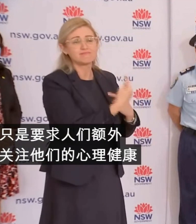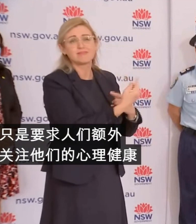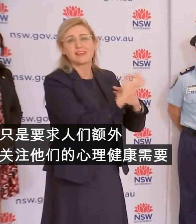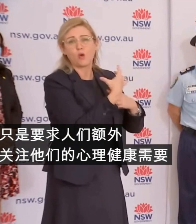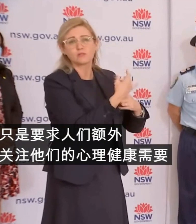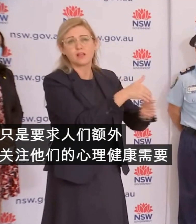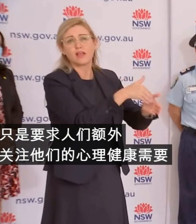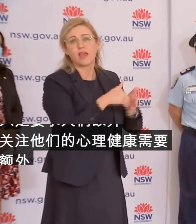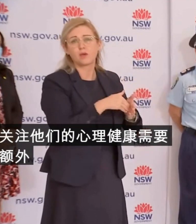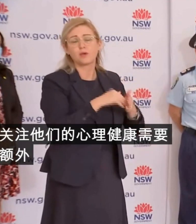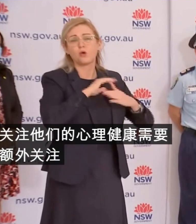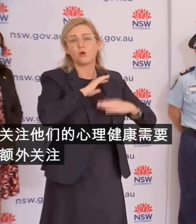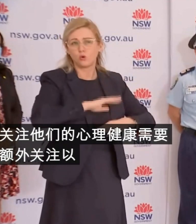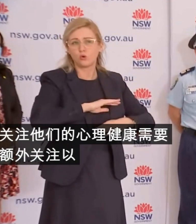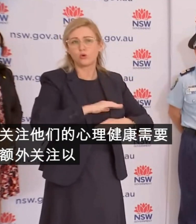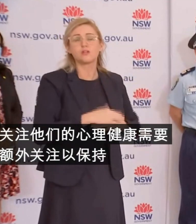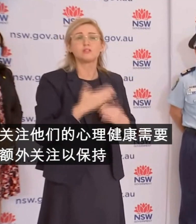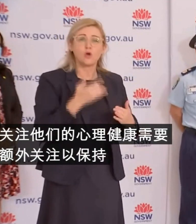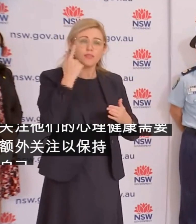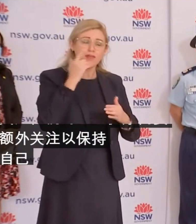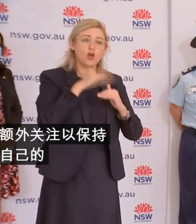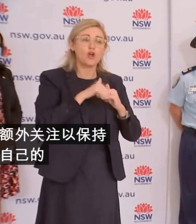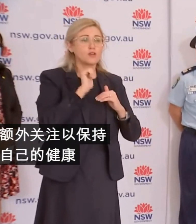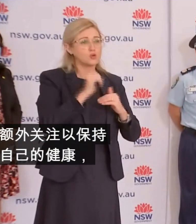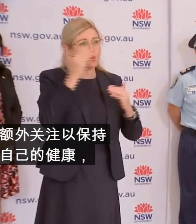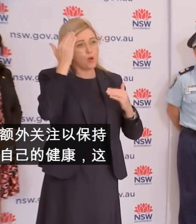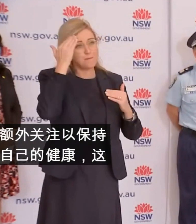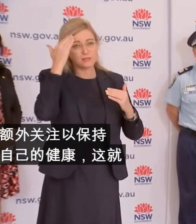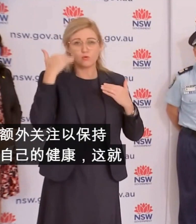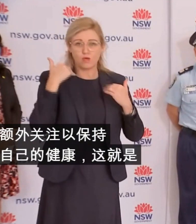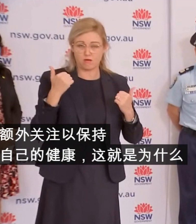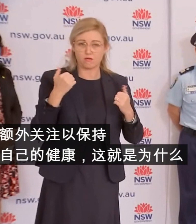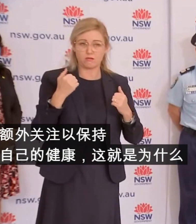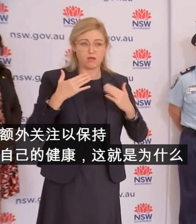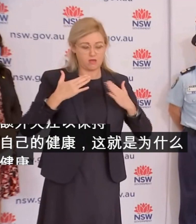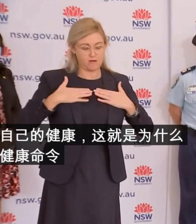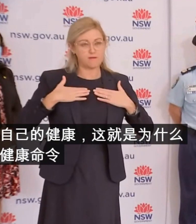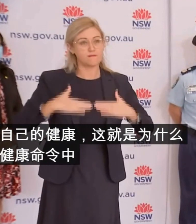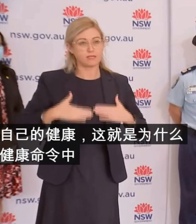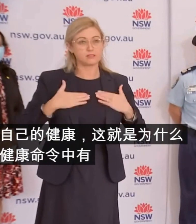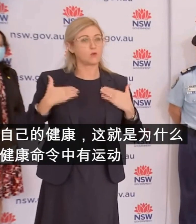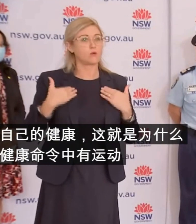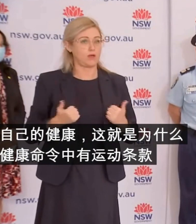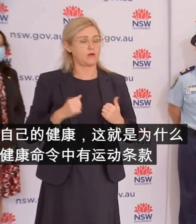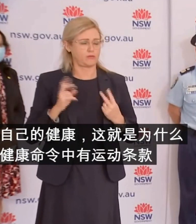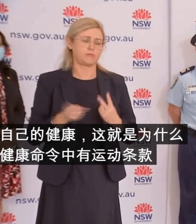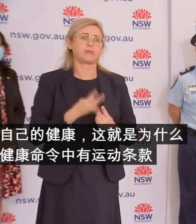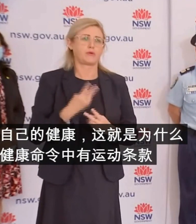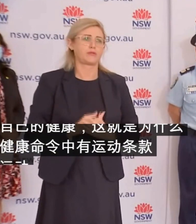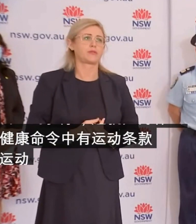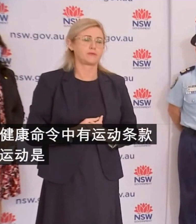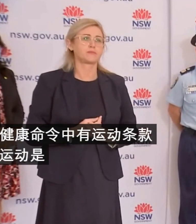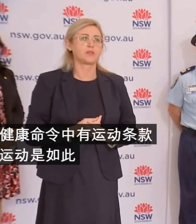to their mental health needs, additional attention to keeping themselves well. That's why the exercise provision is there in the health